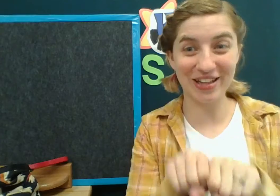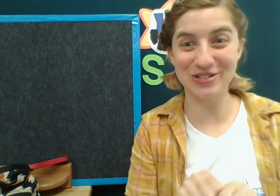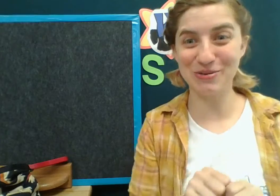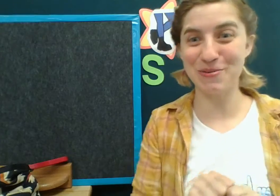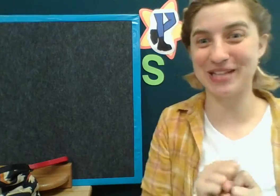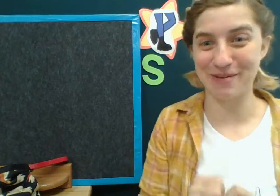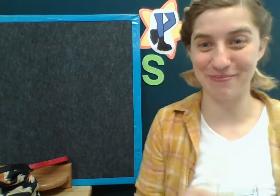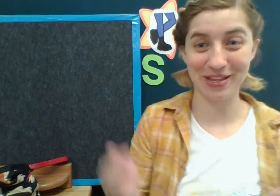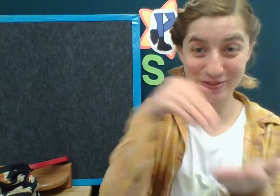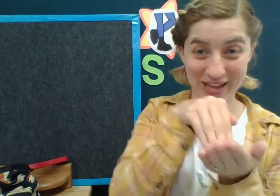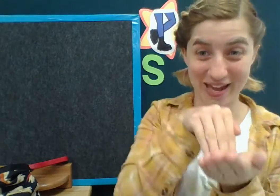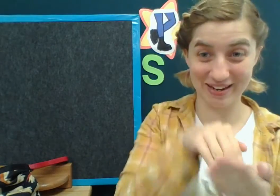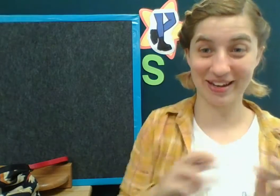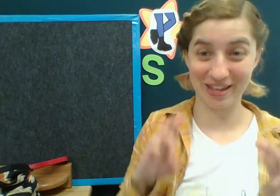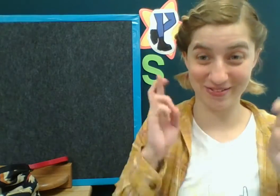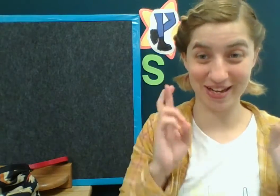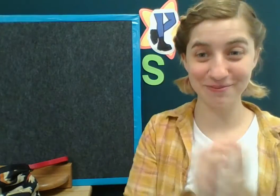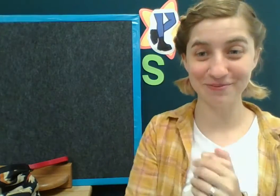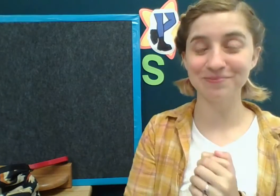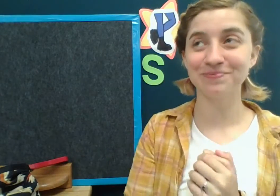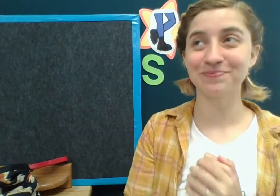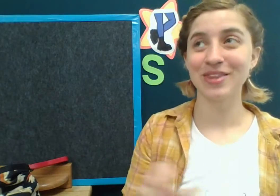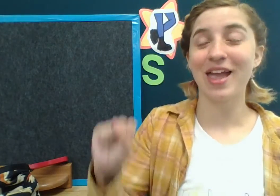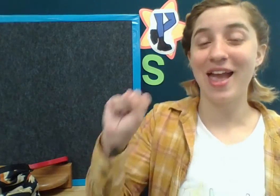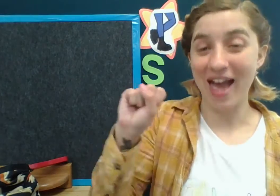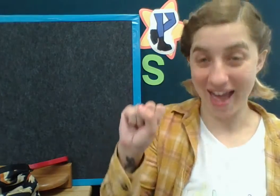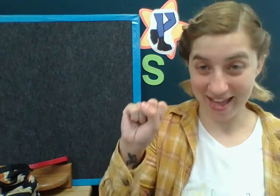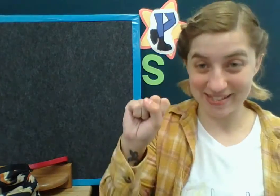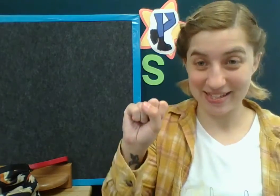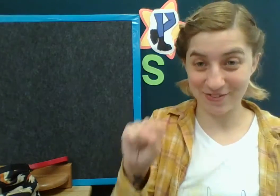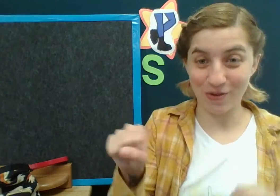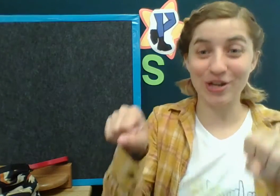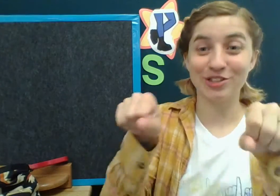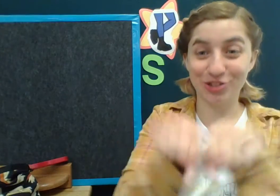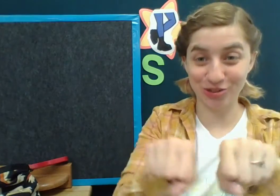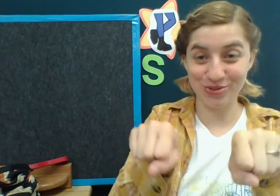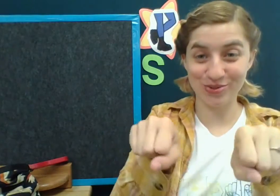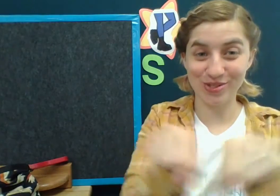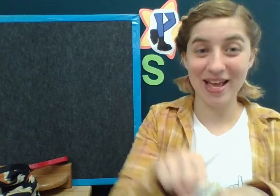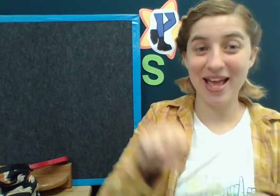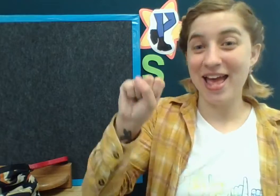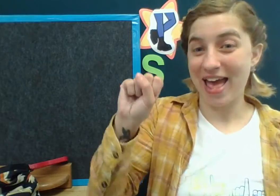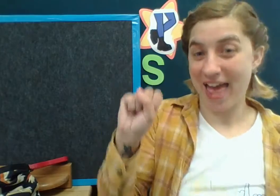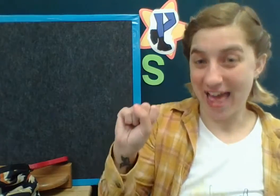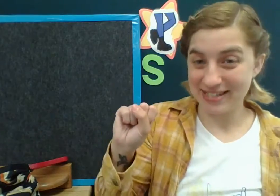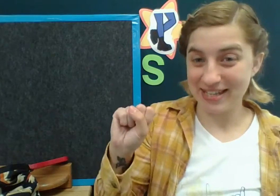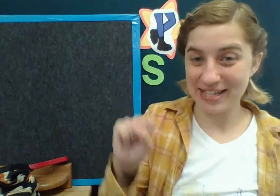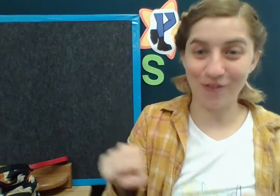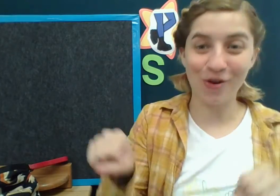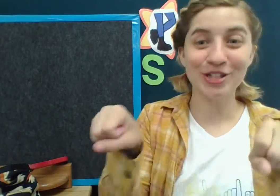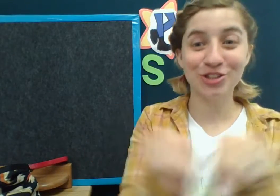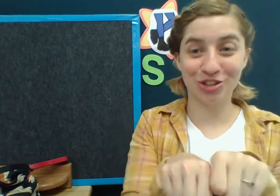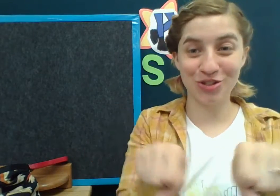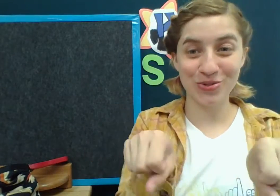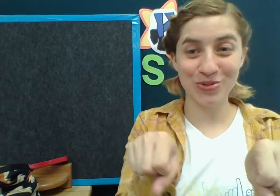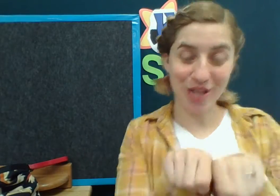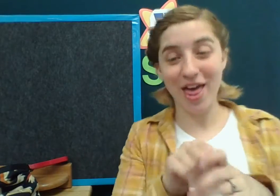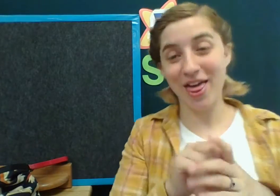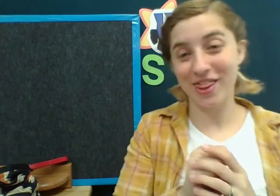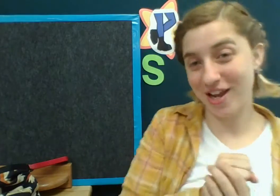Okay, let's do it one more time. Let's do it again. Okay, ready? S is for shoes. S is for shoes.